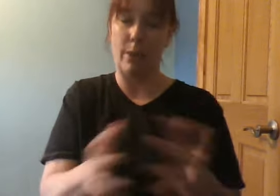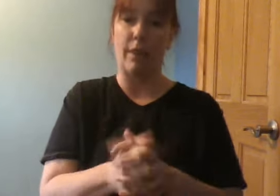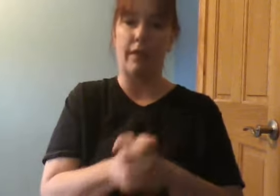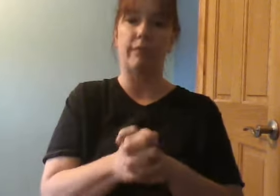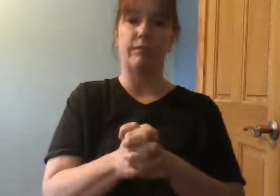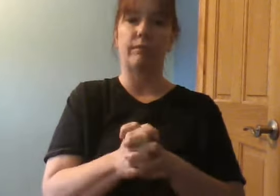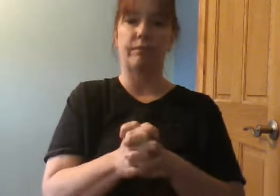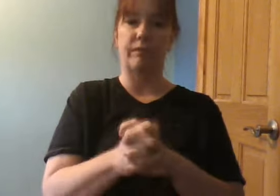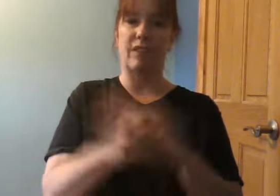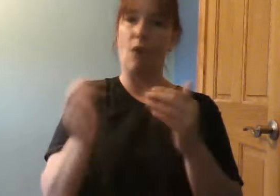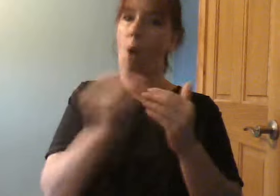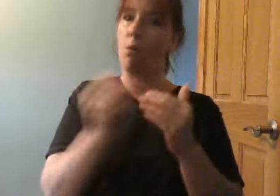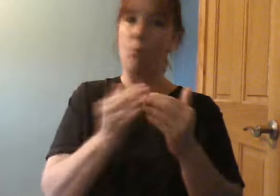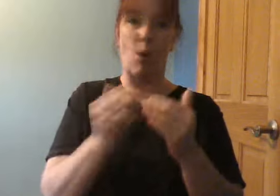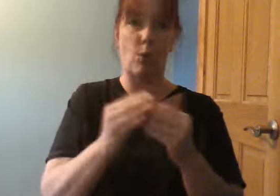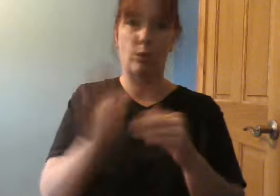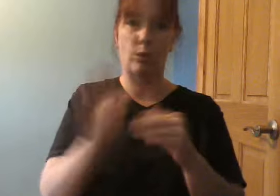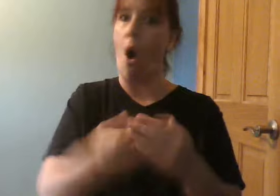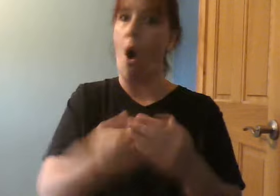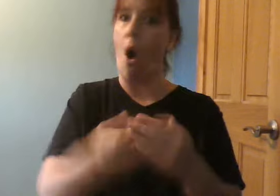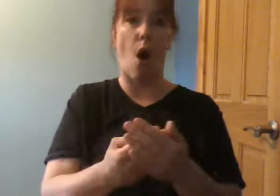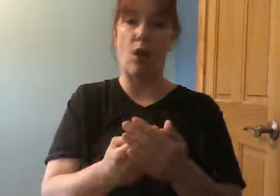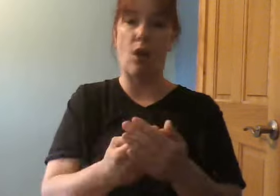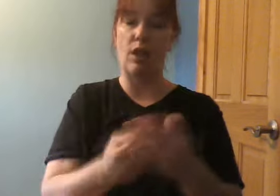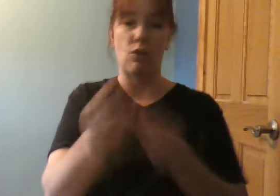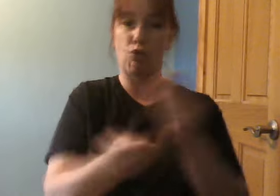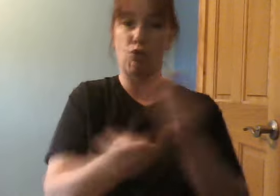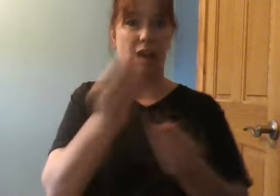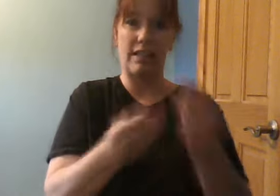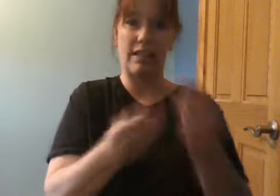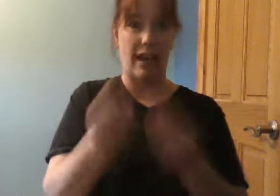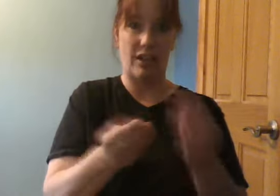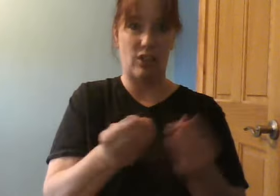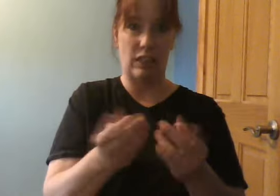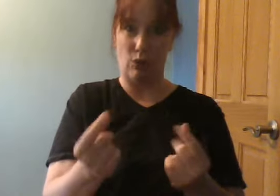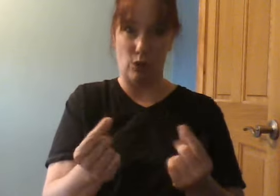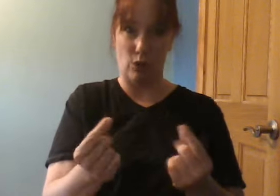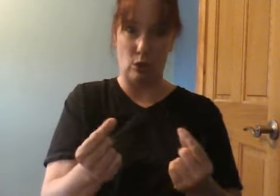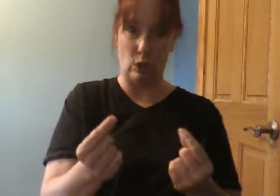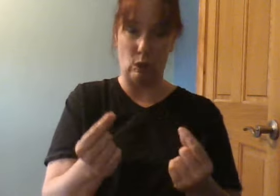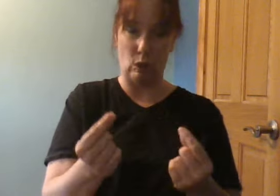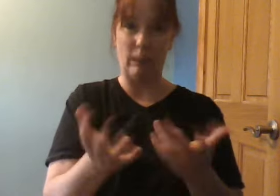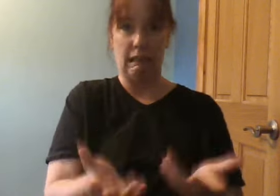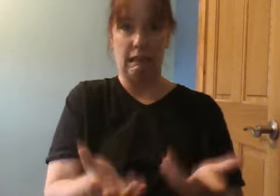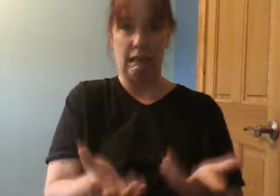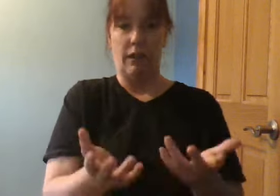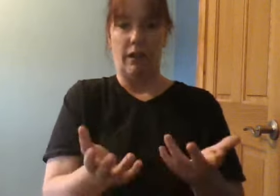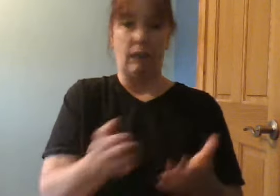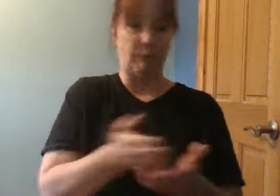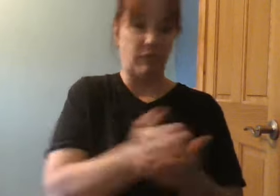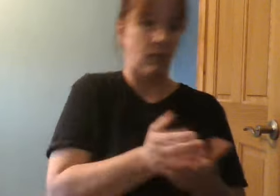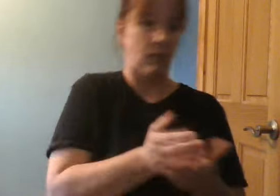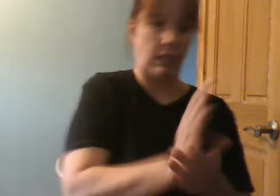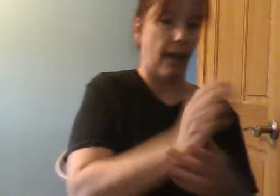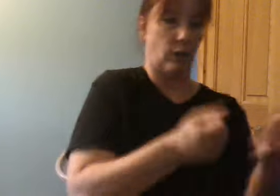transactions. Almost all of the transactions you do are not who are you? That are you allowed to do? Are you allowed to drive the car? Are you allowed in the building? Are you